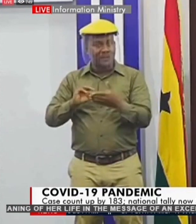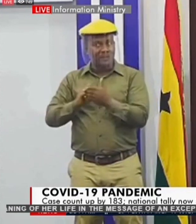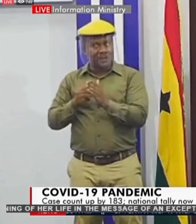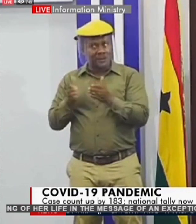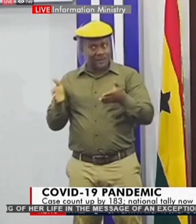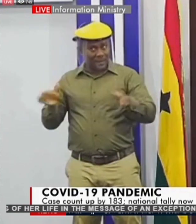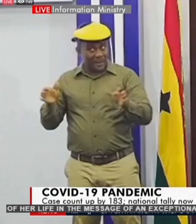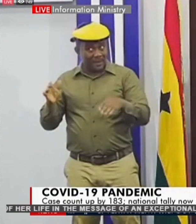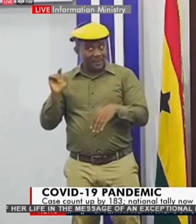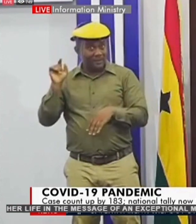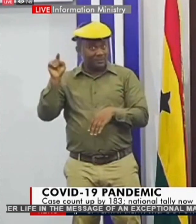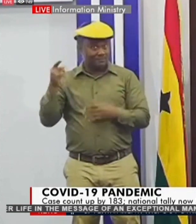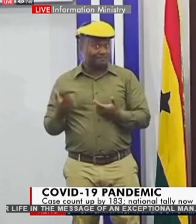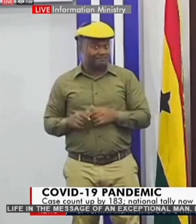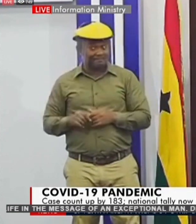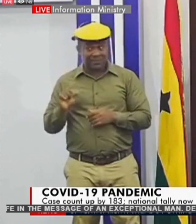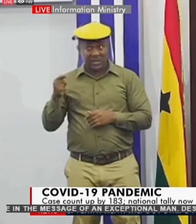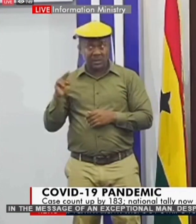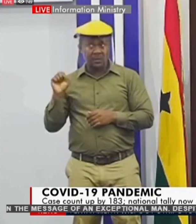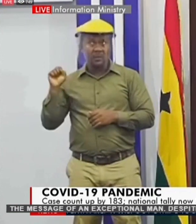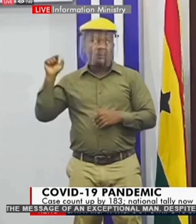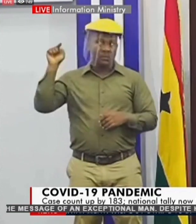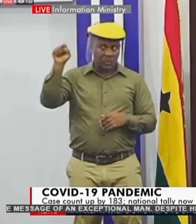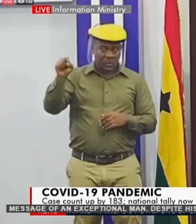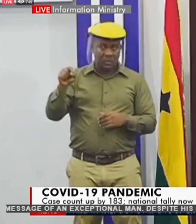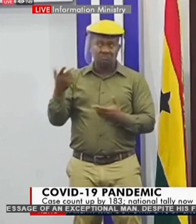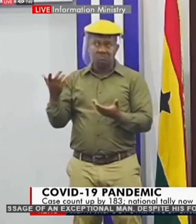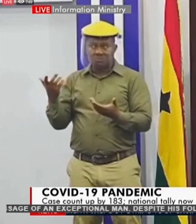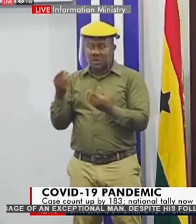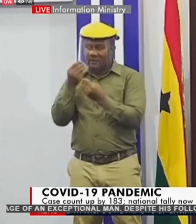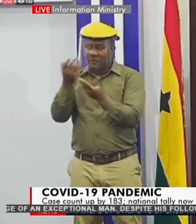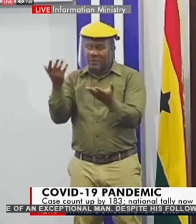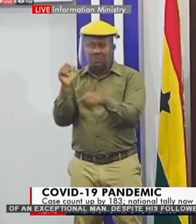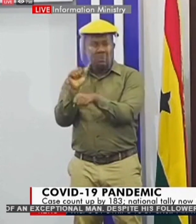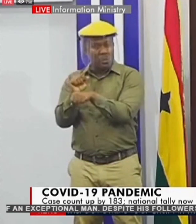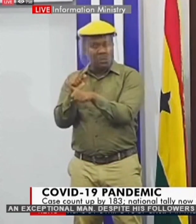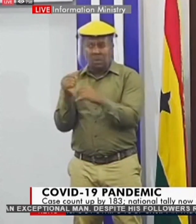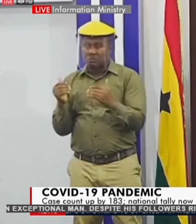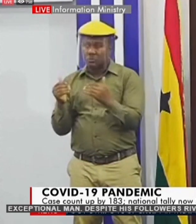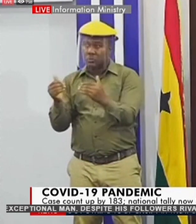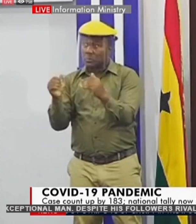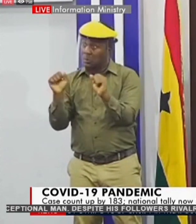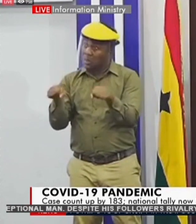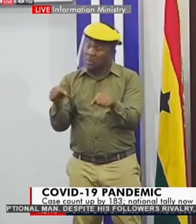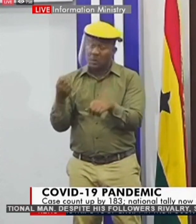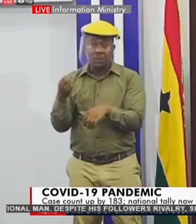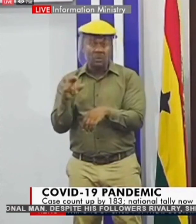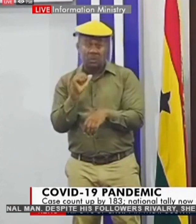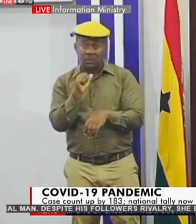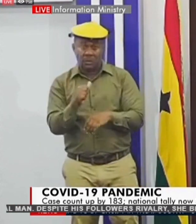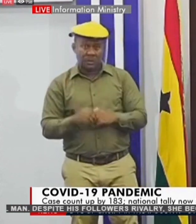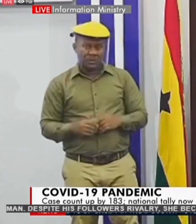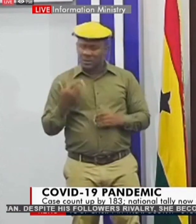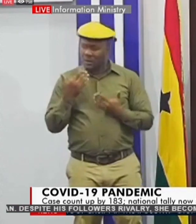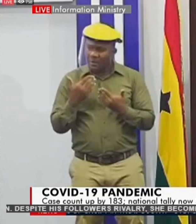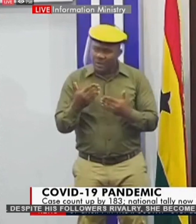very soon the Ghana Health Service will reach them and inform them about the way forward. So we are grateful to